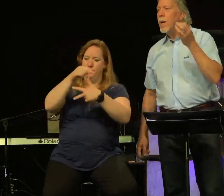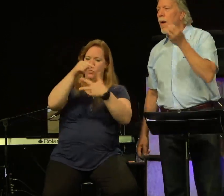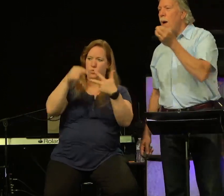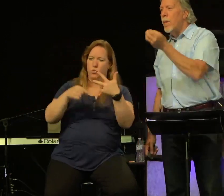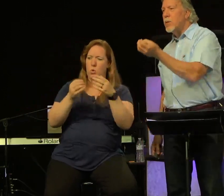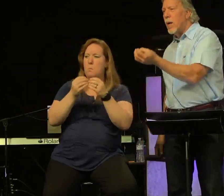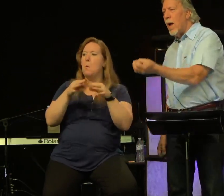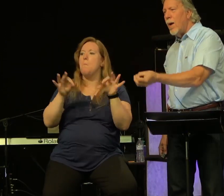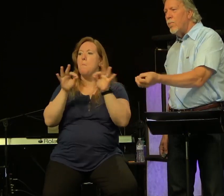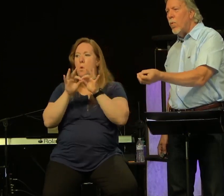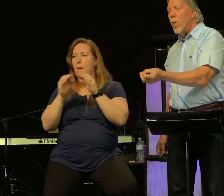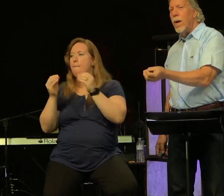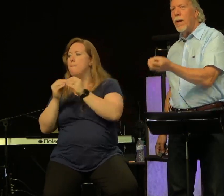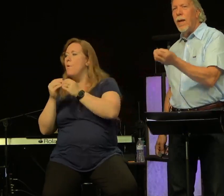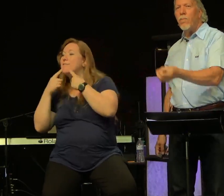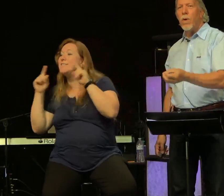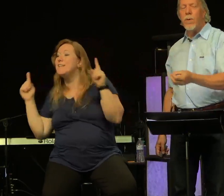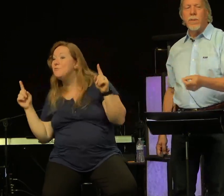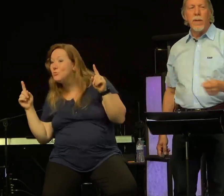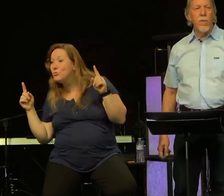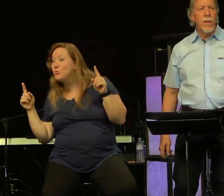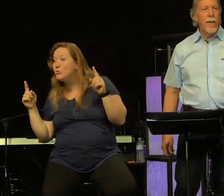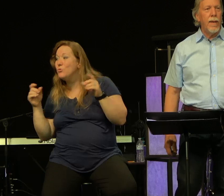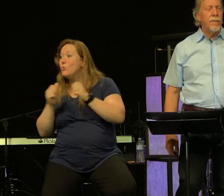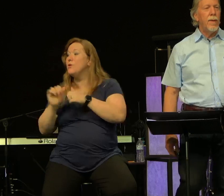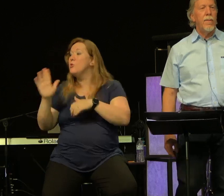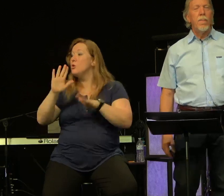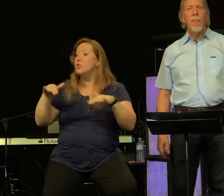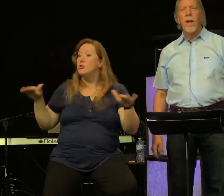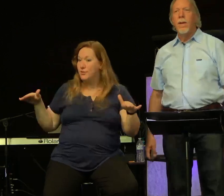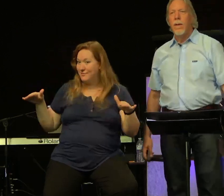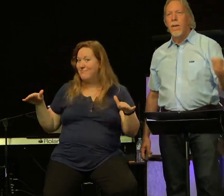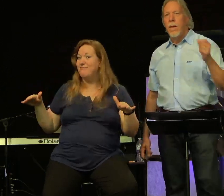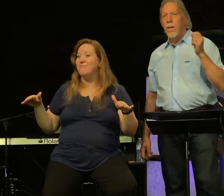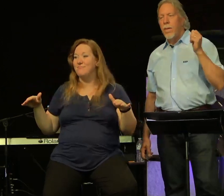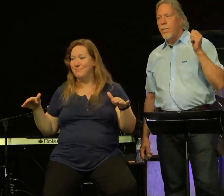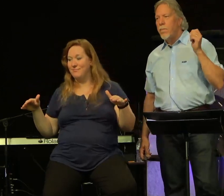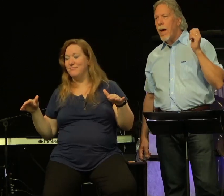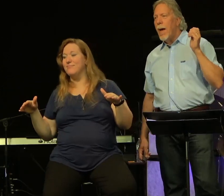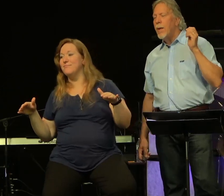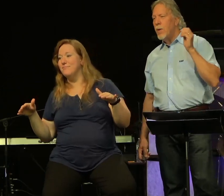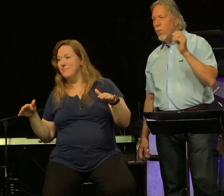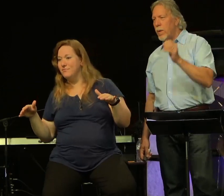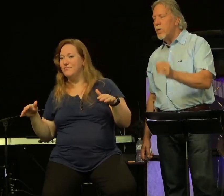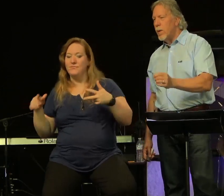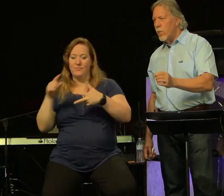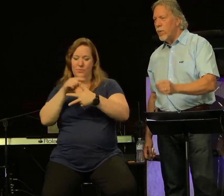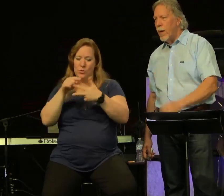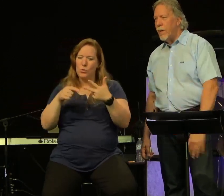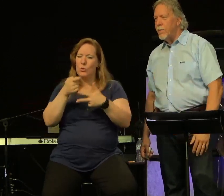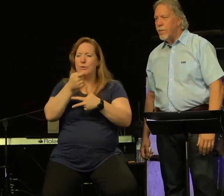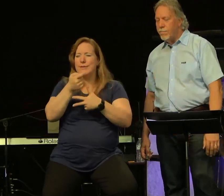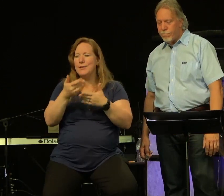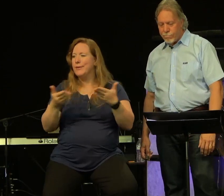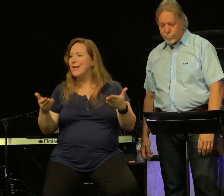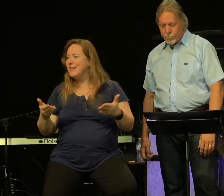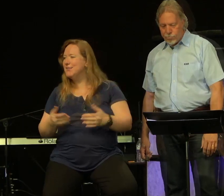You'll accomplish a lot more in influencing your kids by doing those little